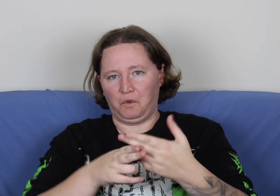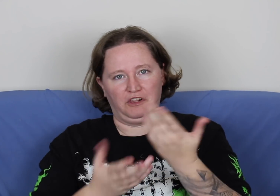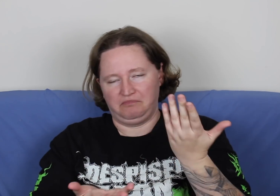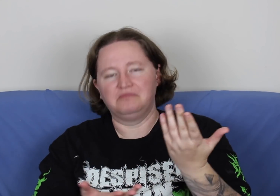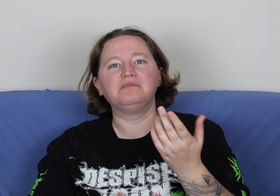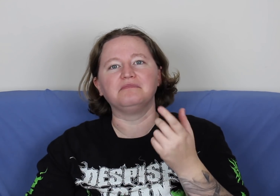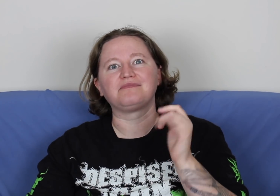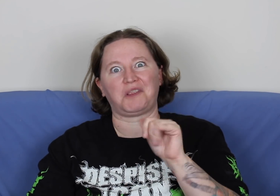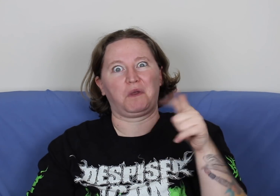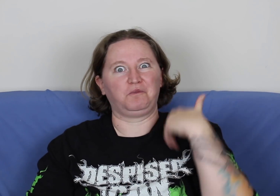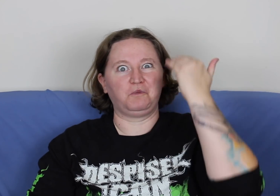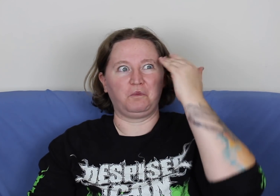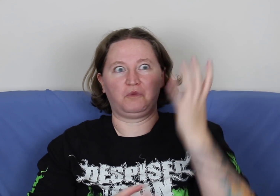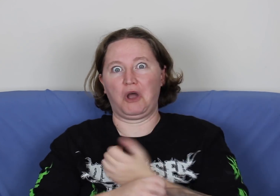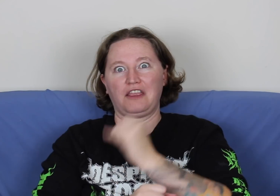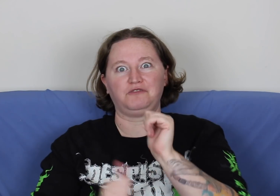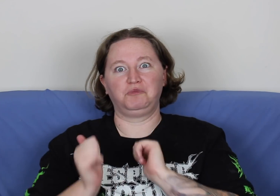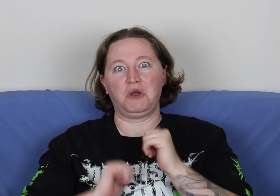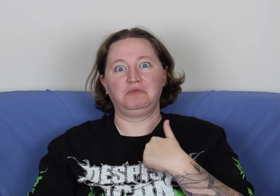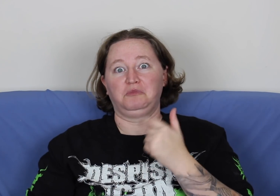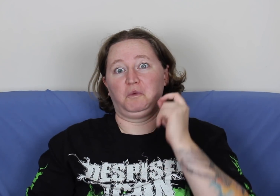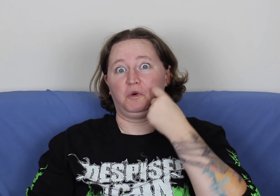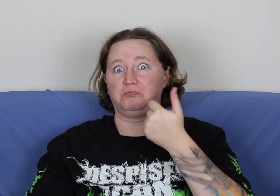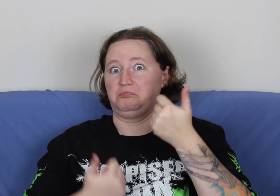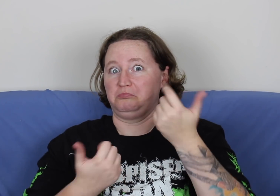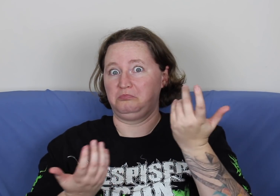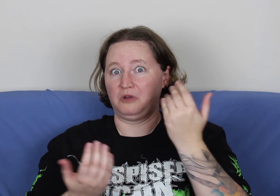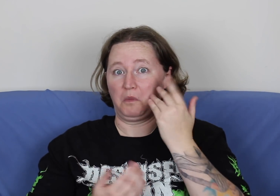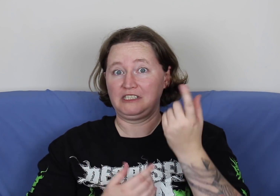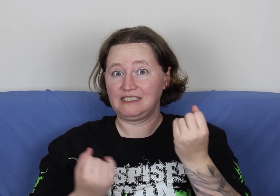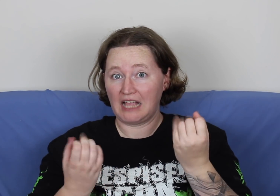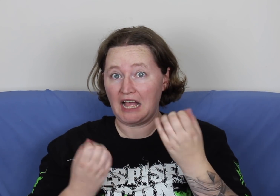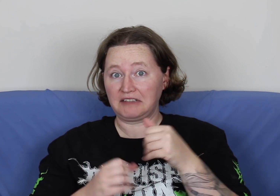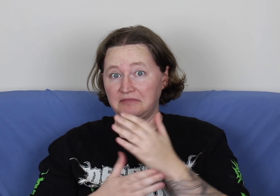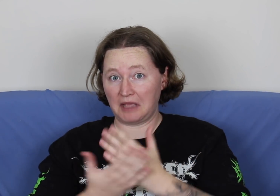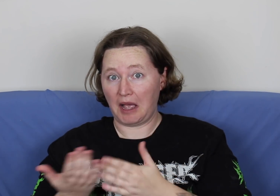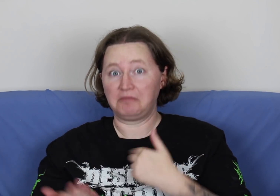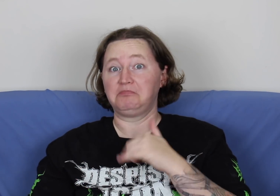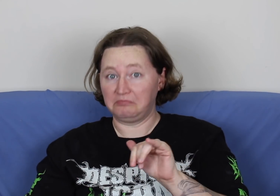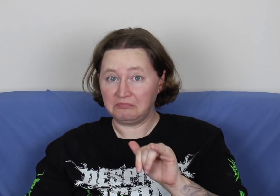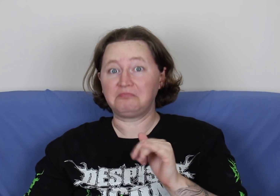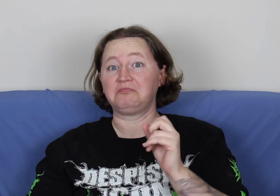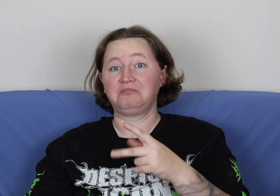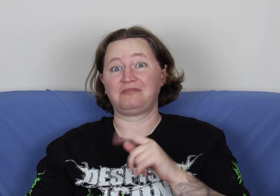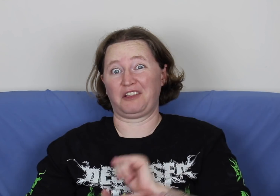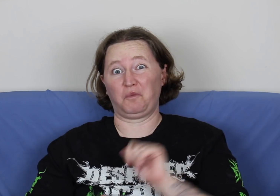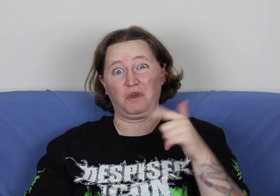whatever she's labeled. But that's all I know is that she won the show, which is awesome. She knows some sign language, which is cool.